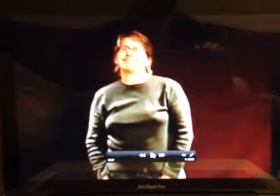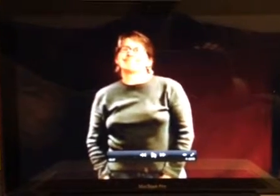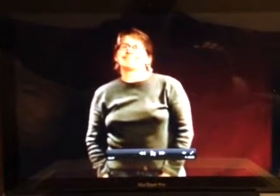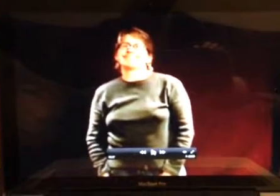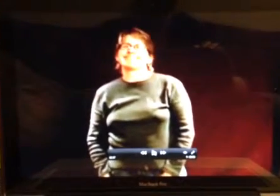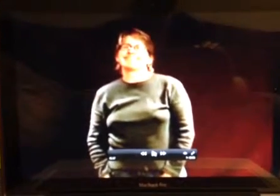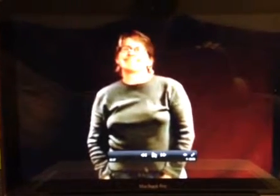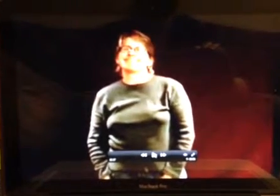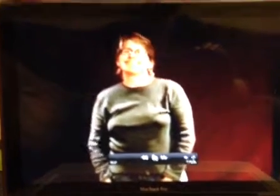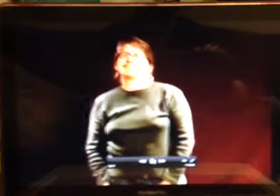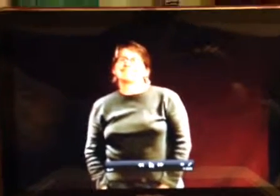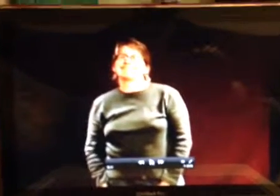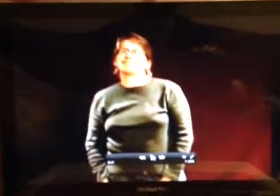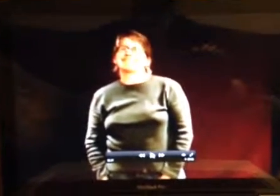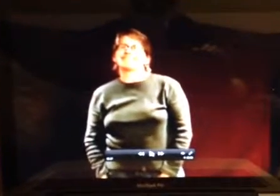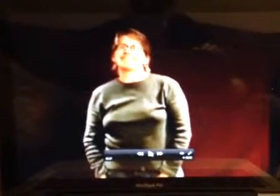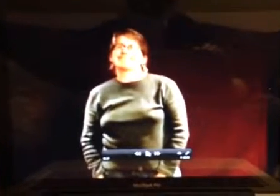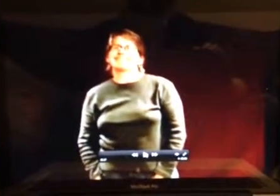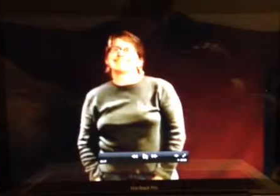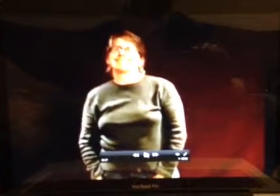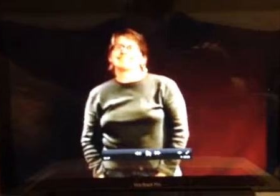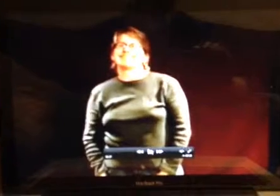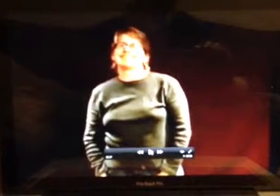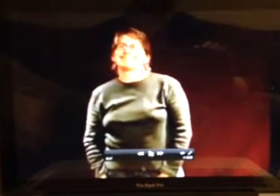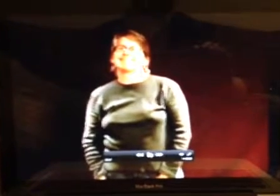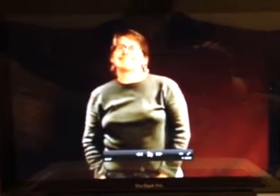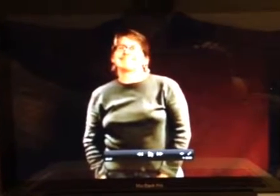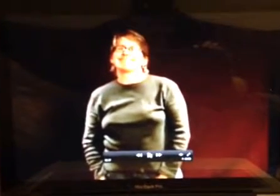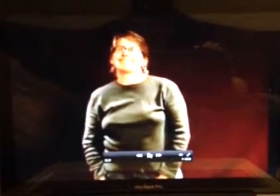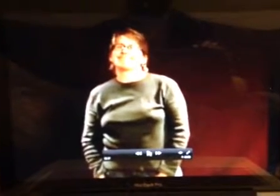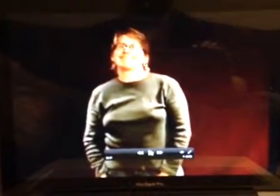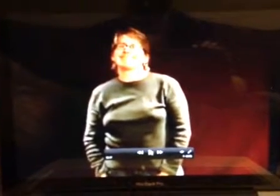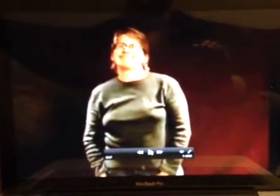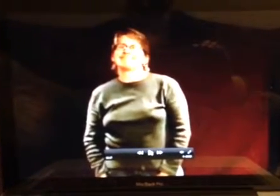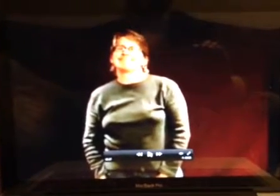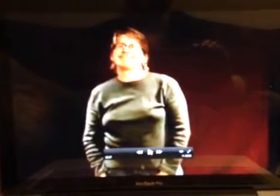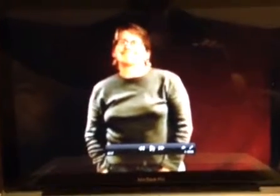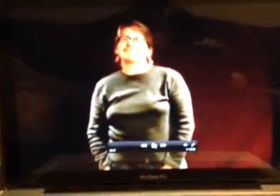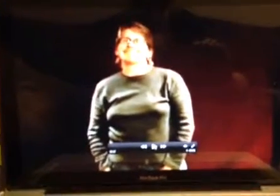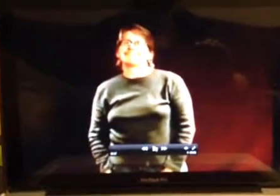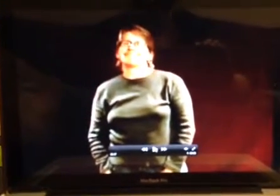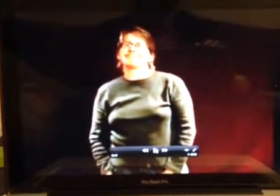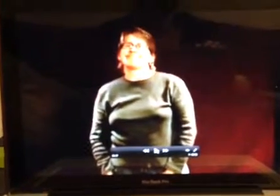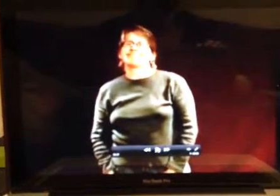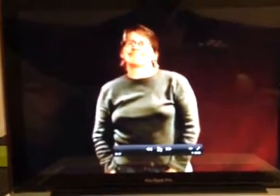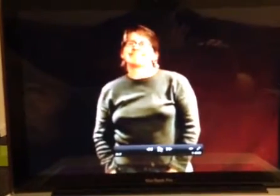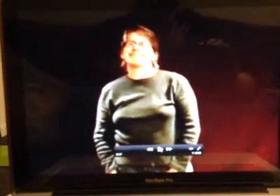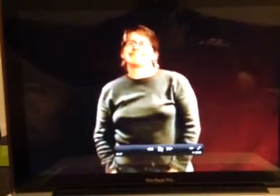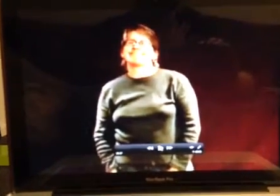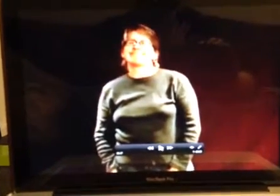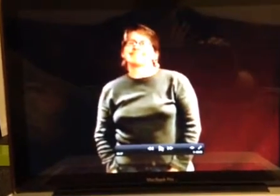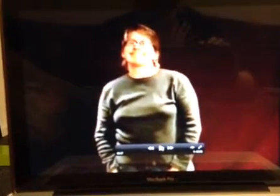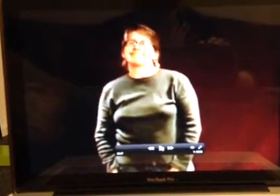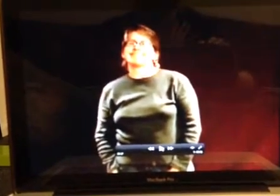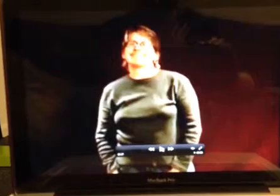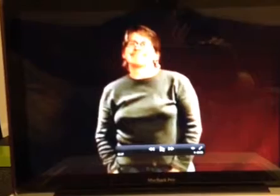shouldn't have done that. I should not have done that." And he said, "It's okay, Mom. It's okay. It's fine." And I had